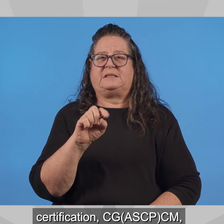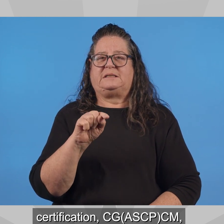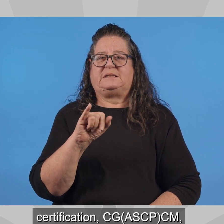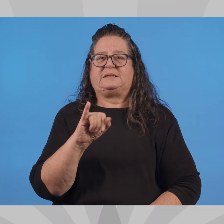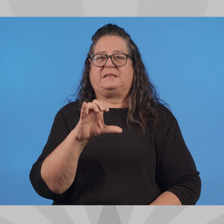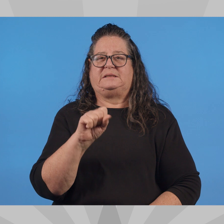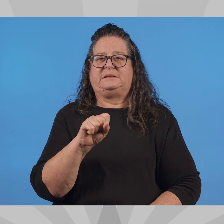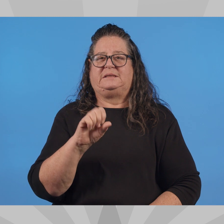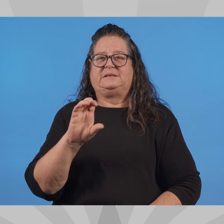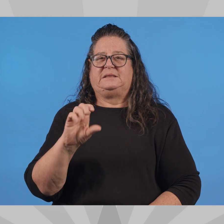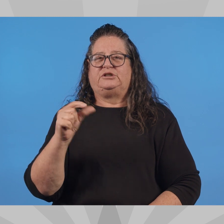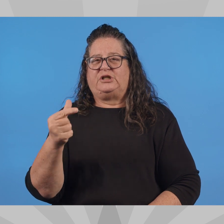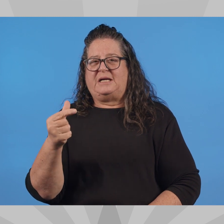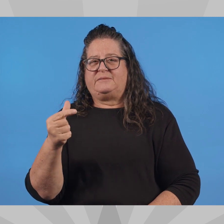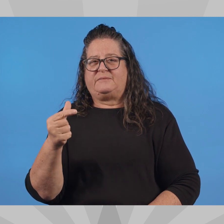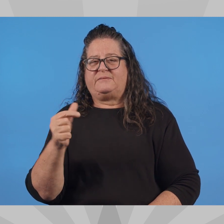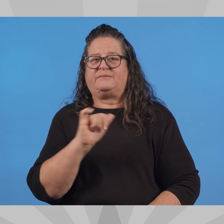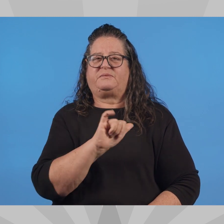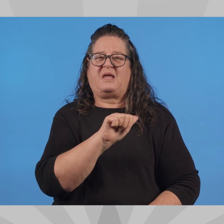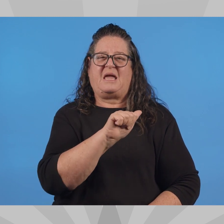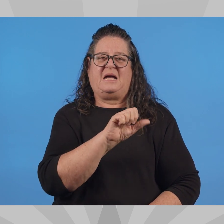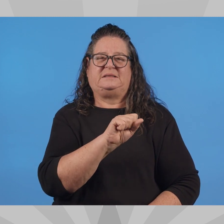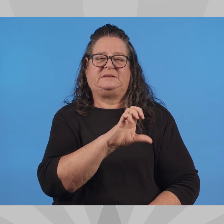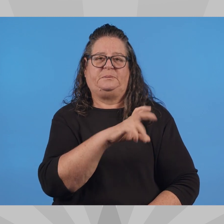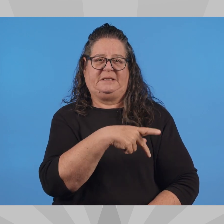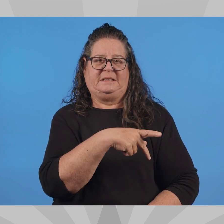ASCP, CM, for laboratory personnel.